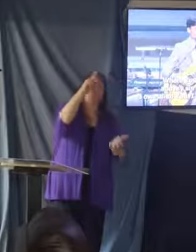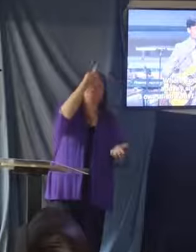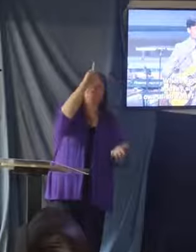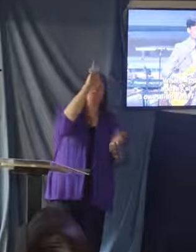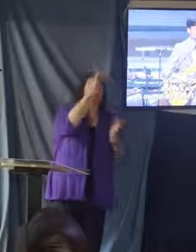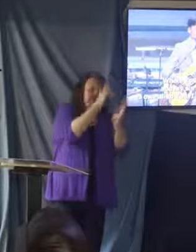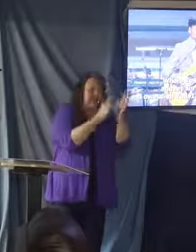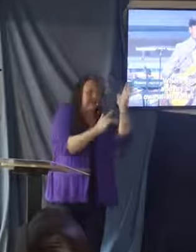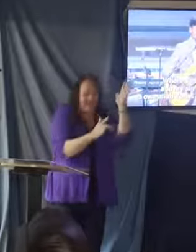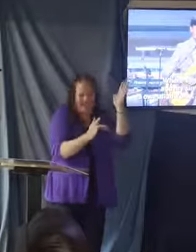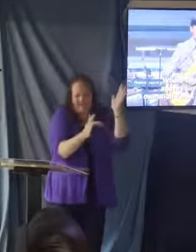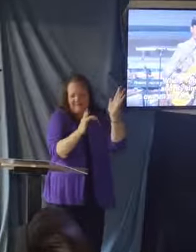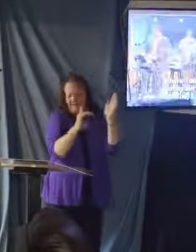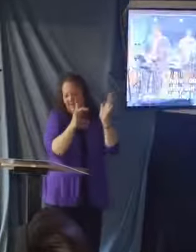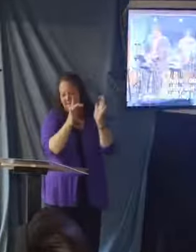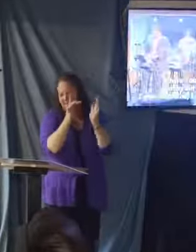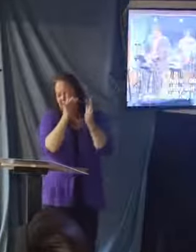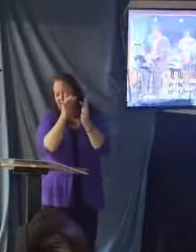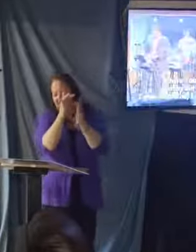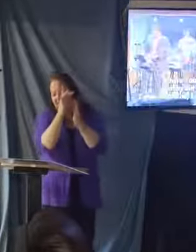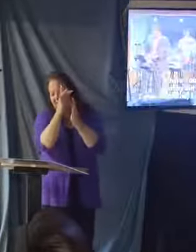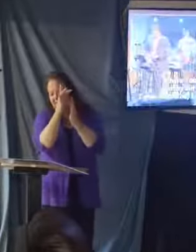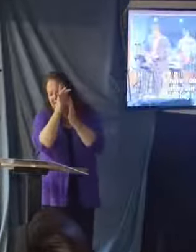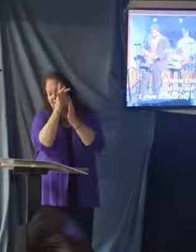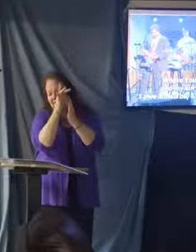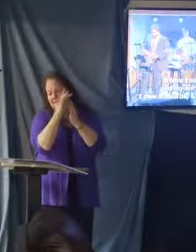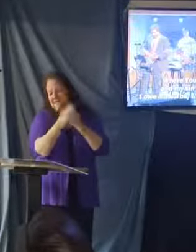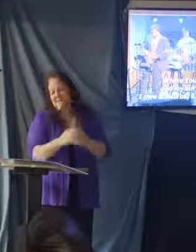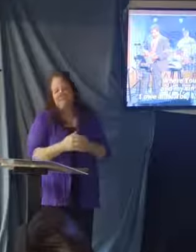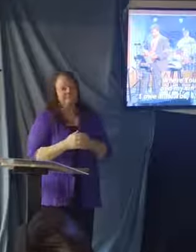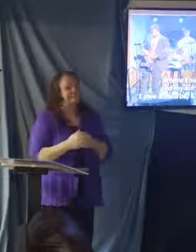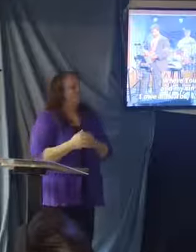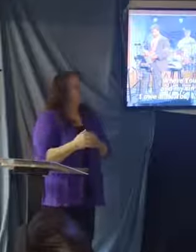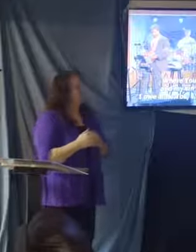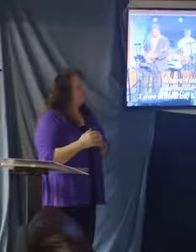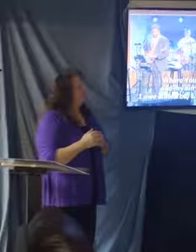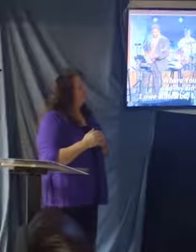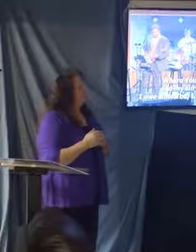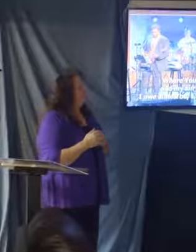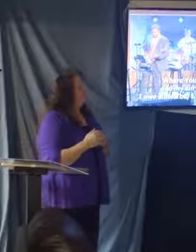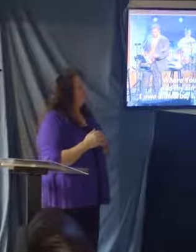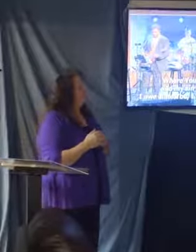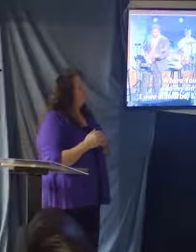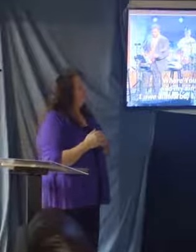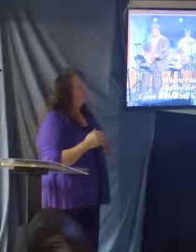I owe all to you, Jesus.